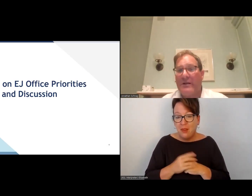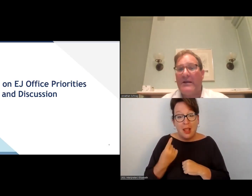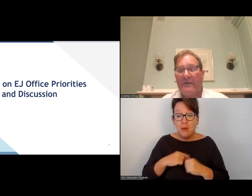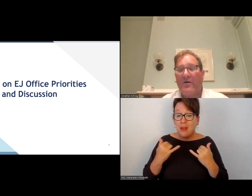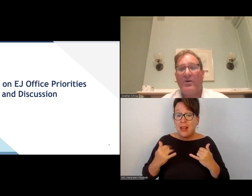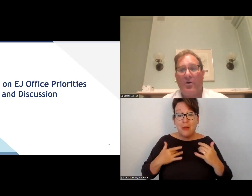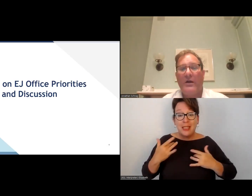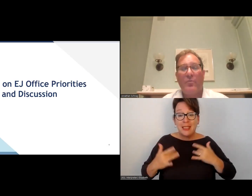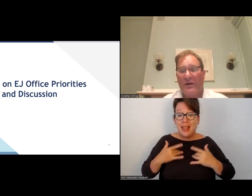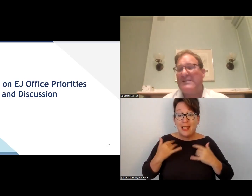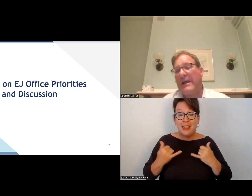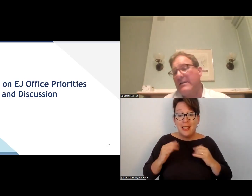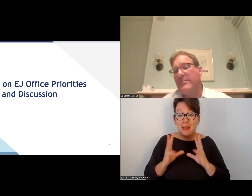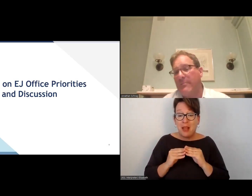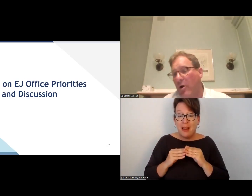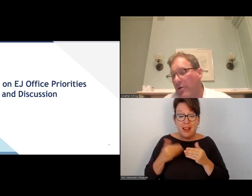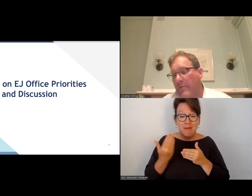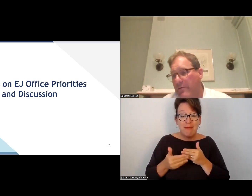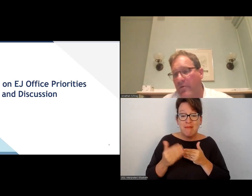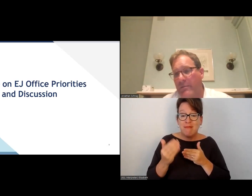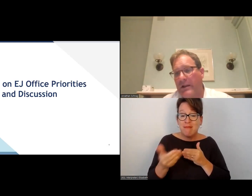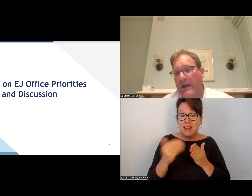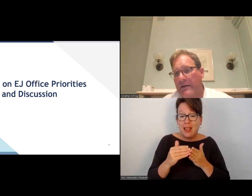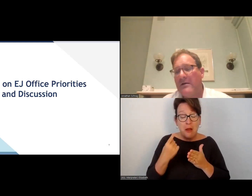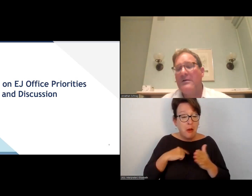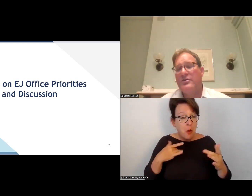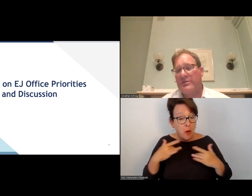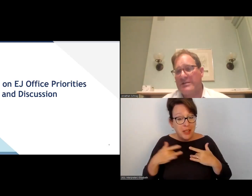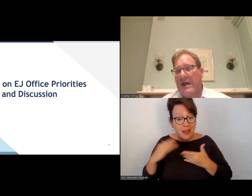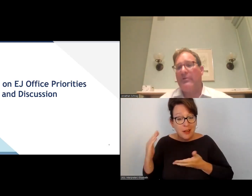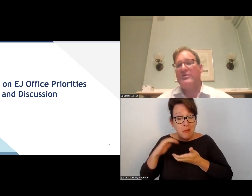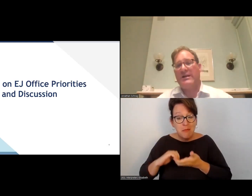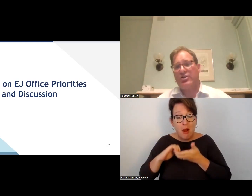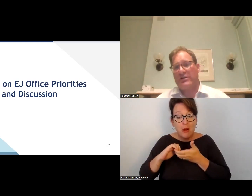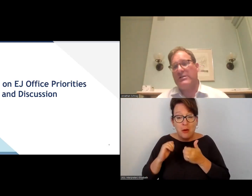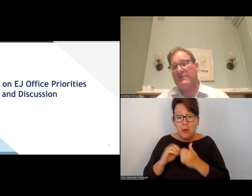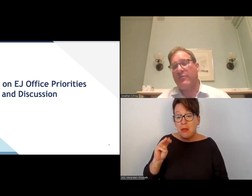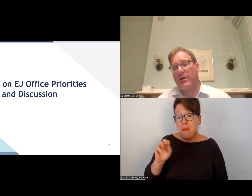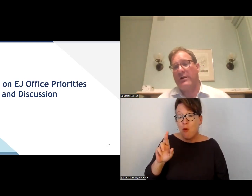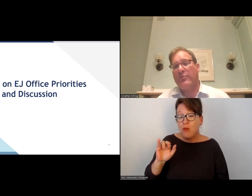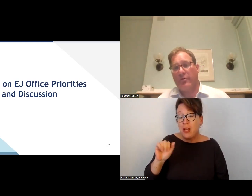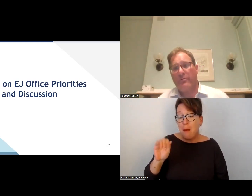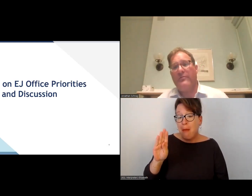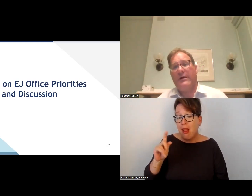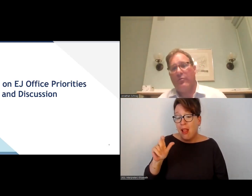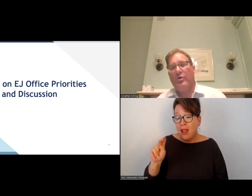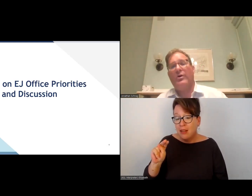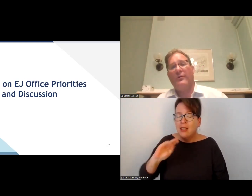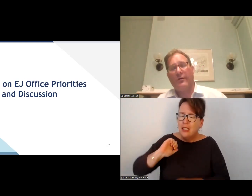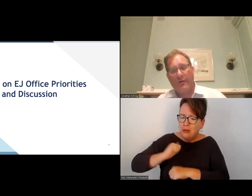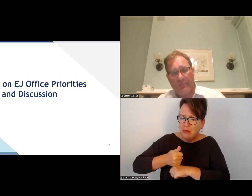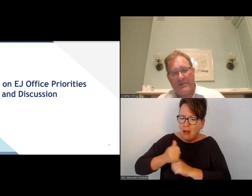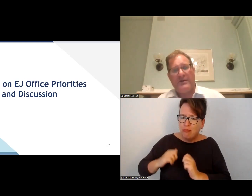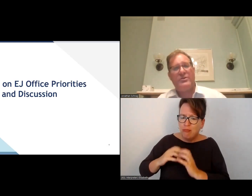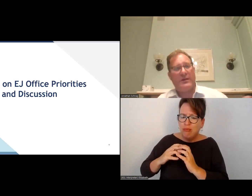that this meeting is ongoing. We're excited to be partnering with Maria Belen to establish a Justice 40 group that